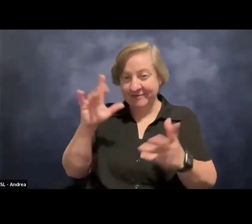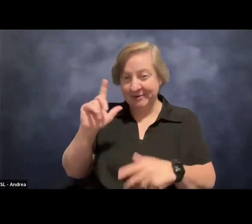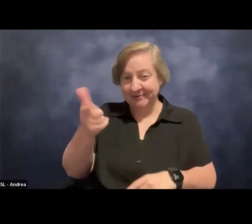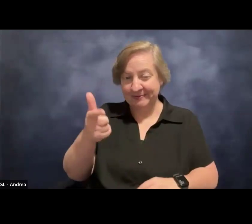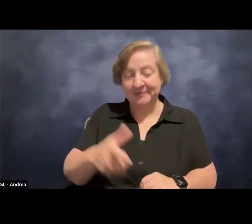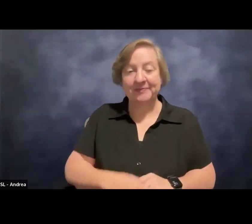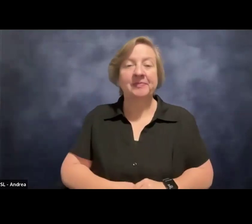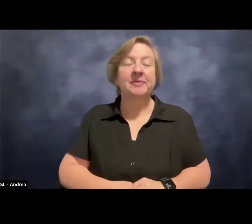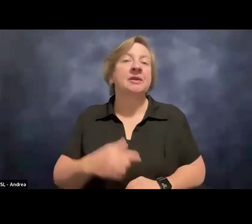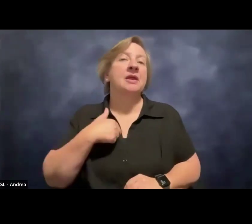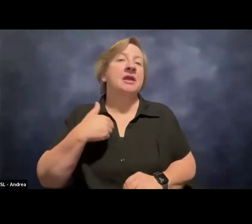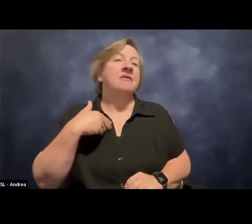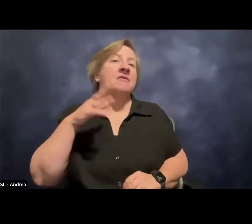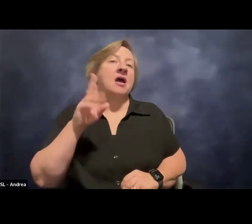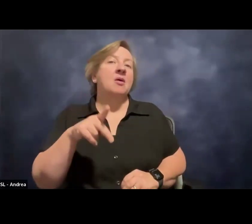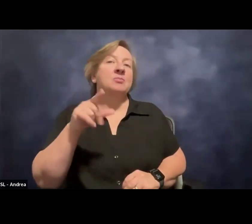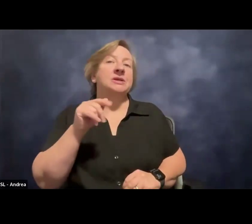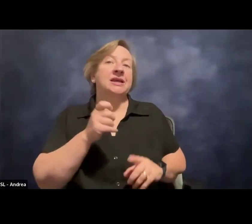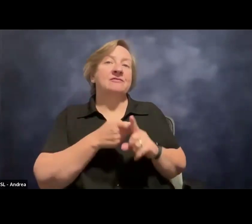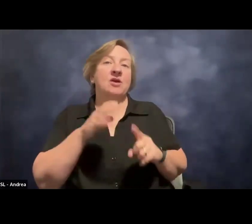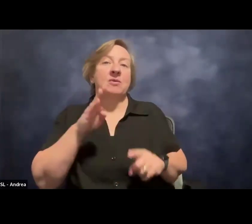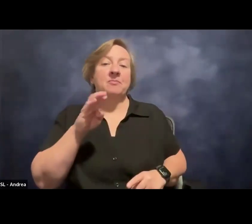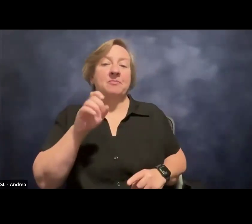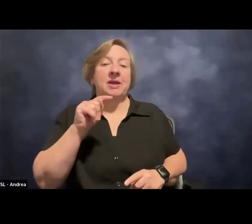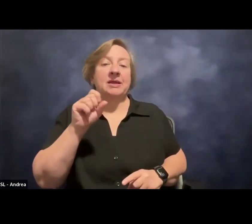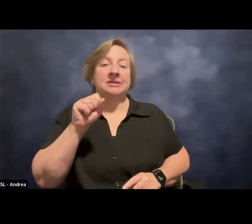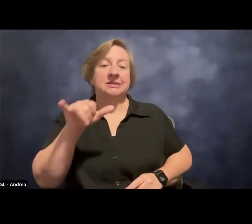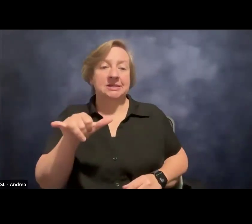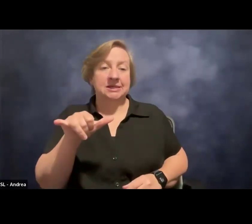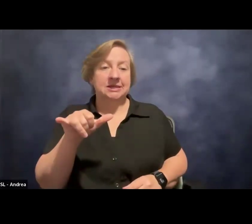Okay, I do have an update from Betsy too, so I'm hand it to her.